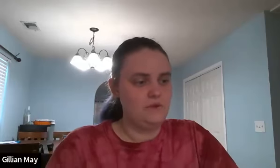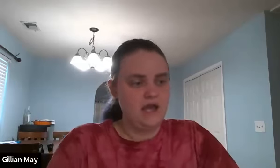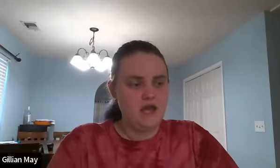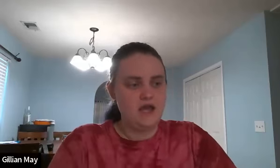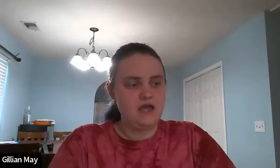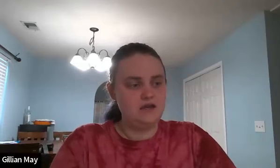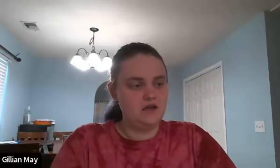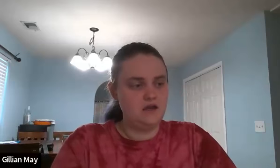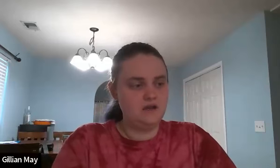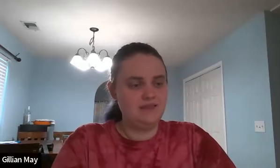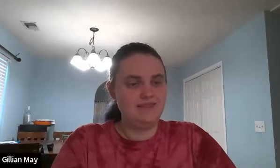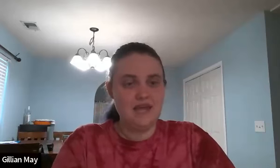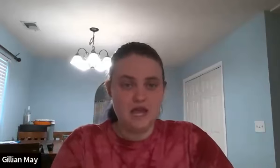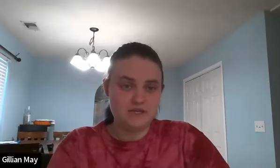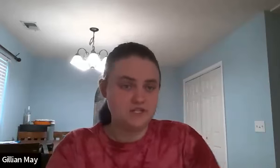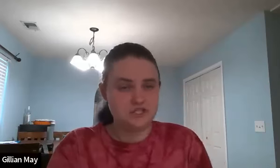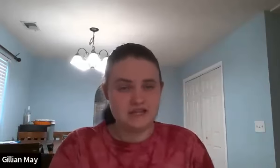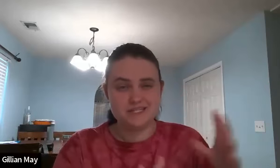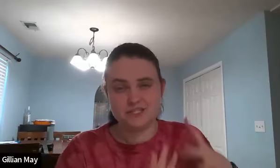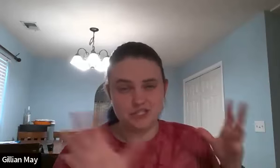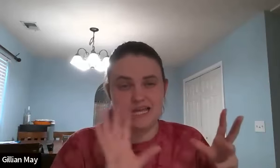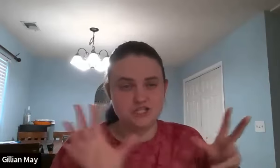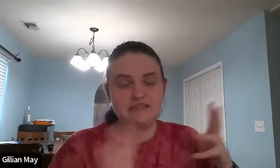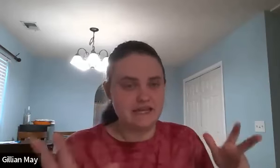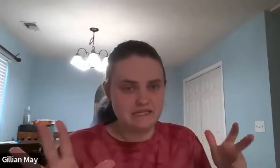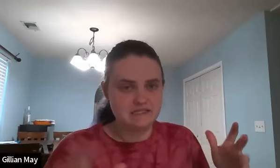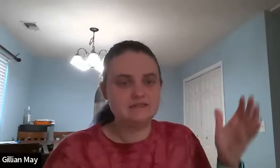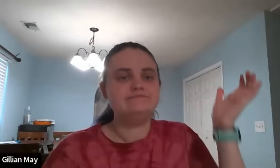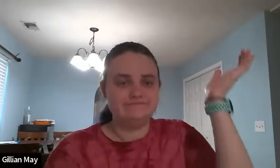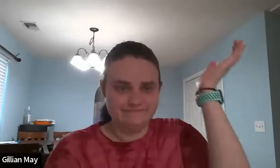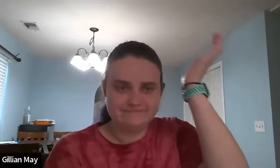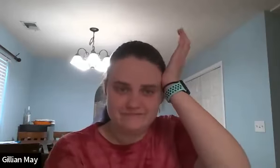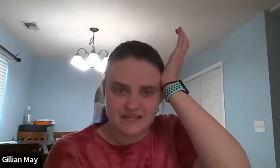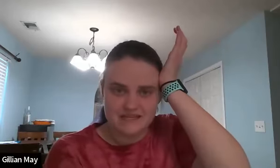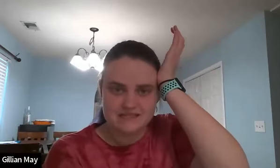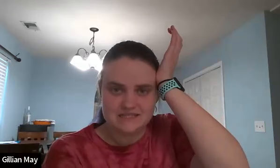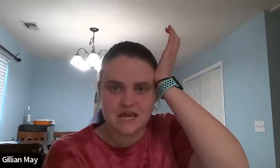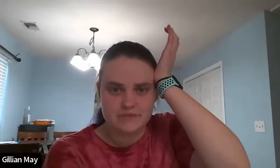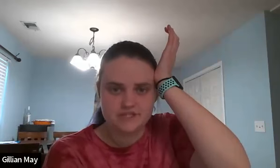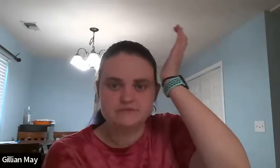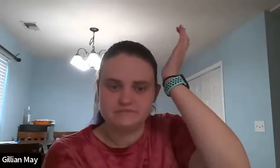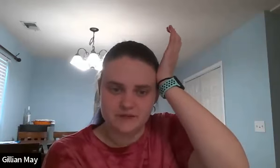We had cabbage / lettuce. Lettuce, cabbage.